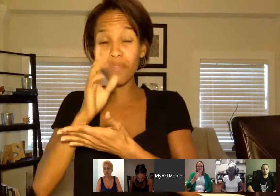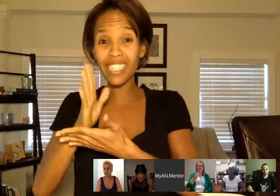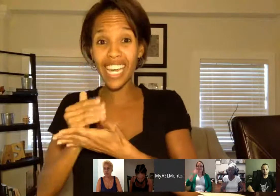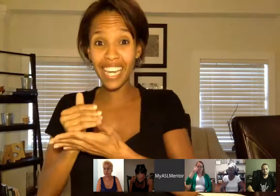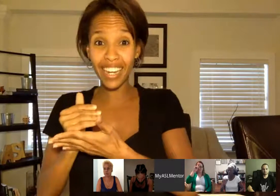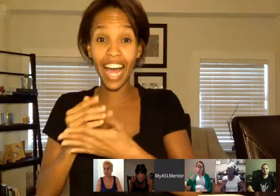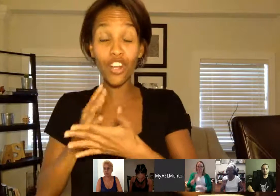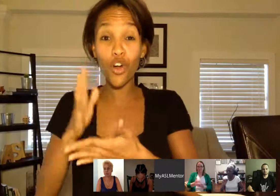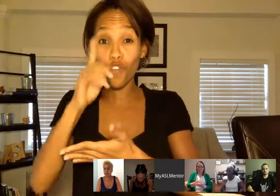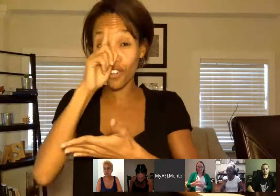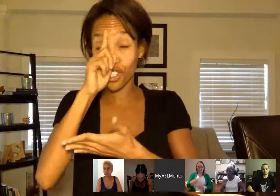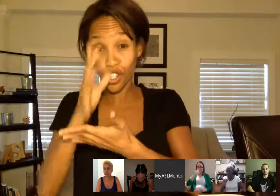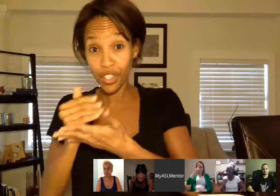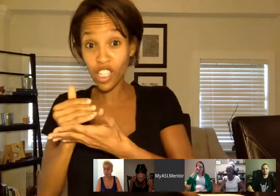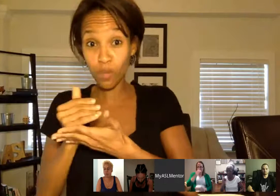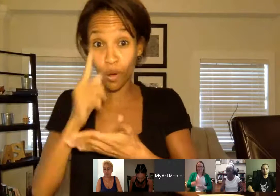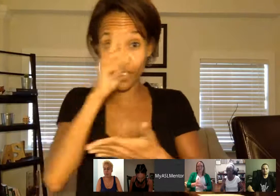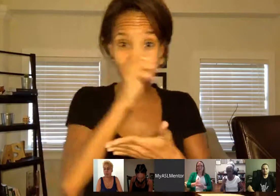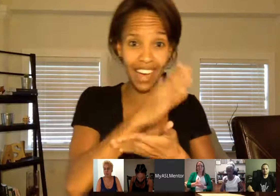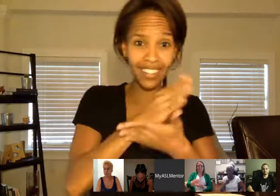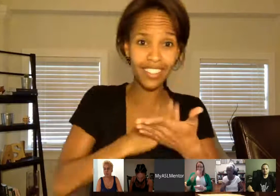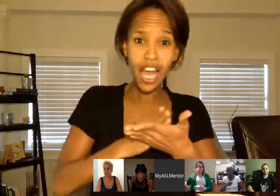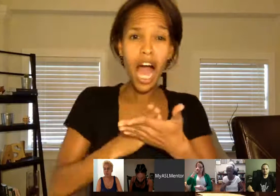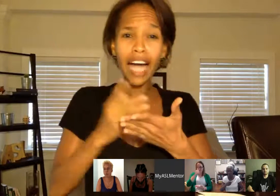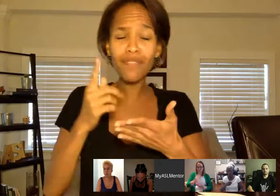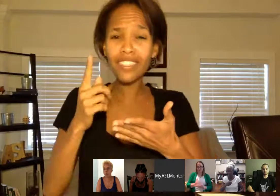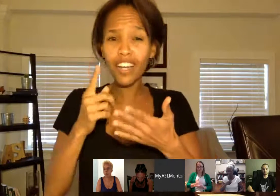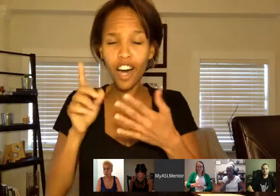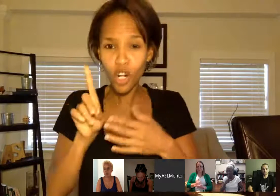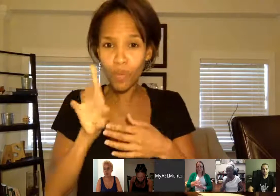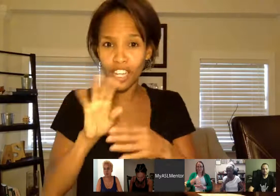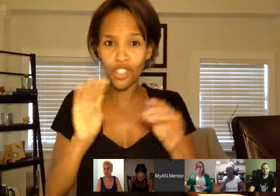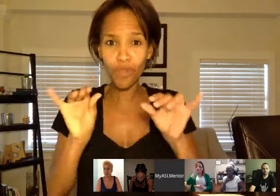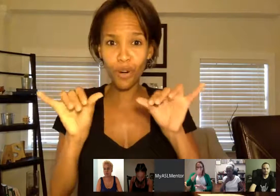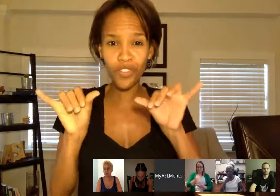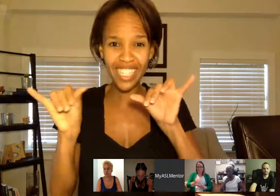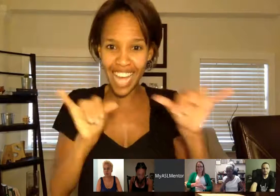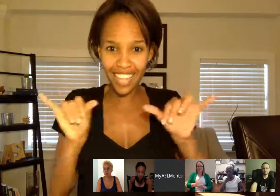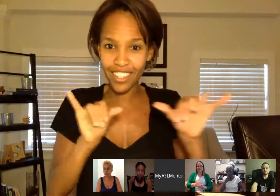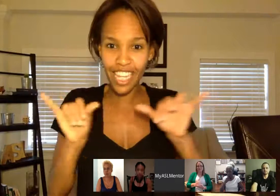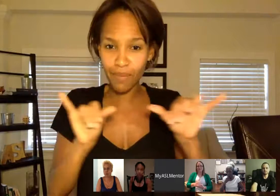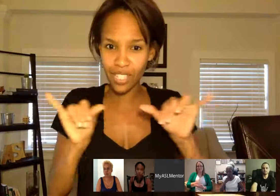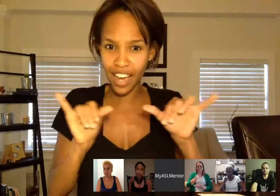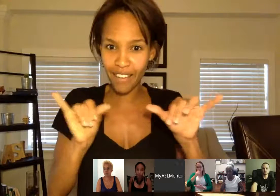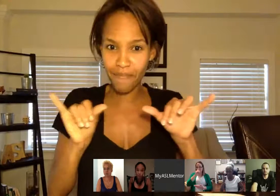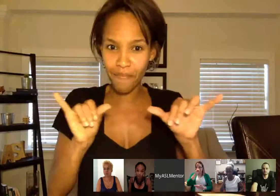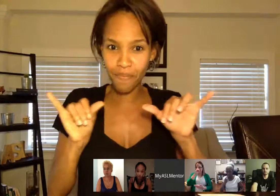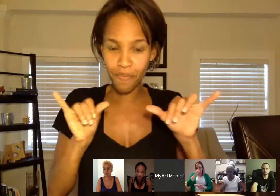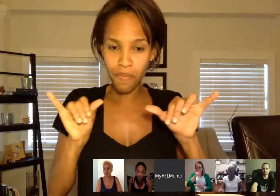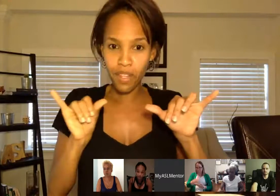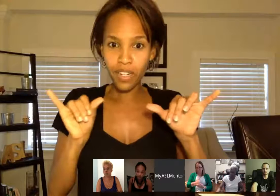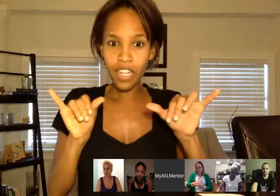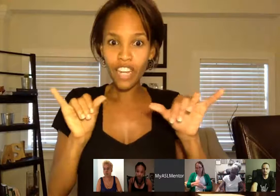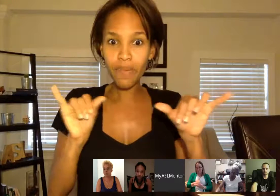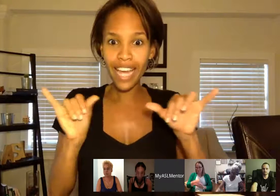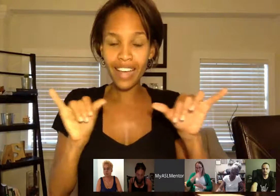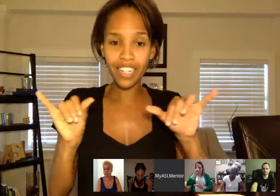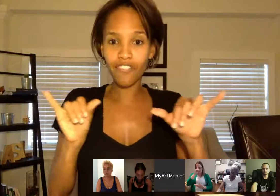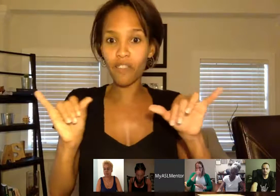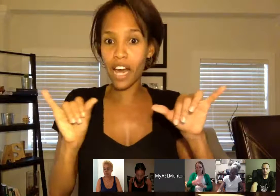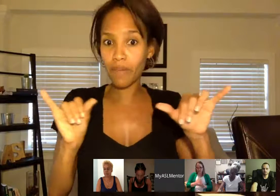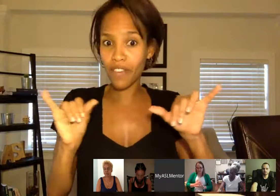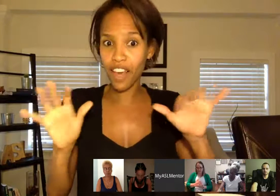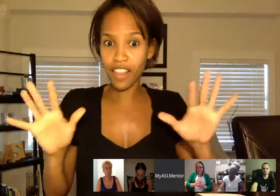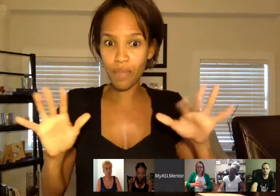say mistaken, I know for sure these are both signs. I'm just not 100% sure they're both the same sign. If anybody has